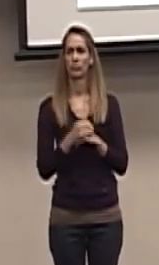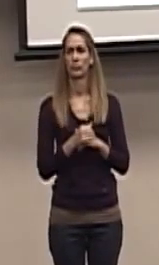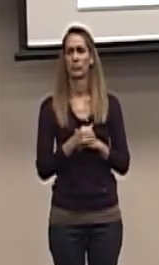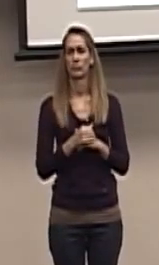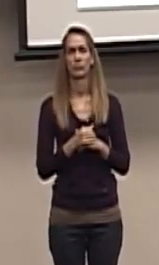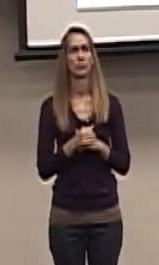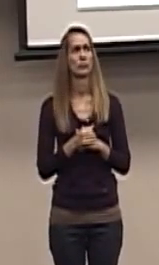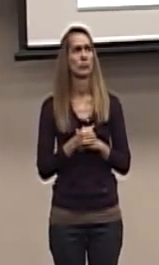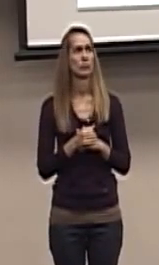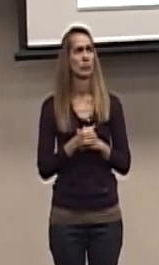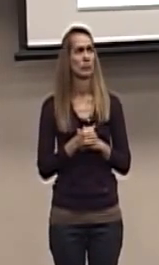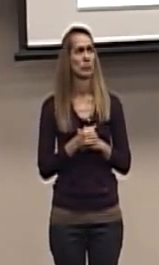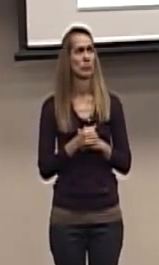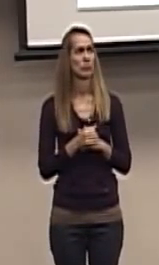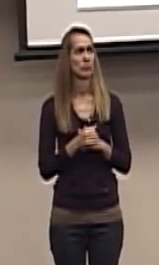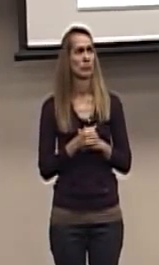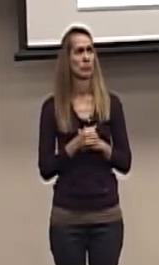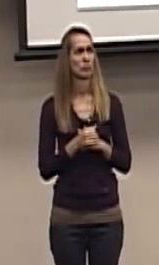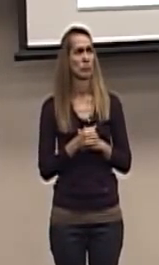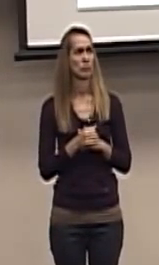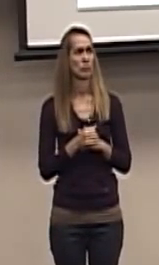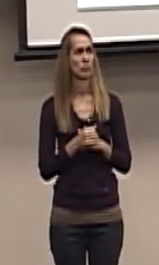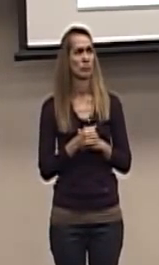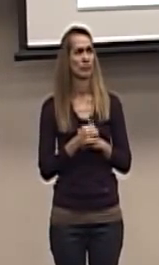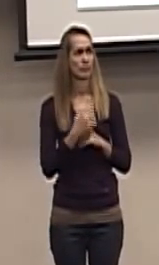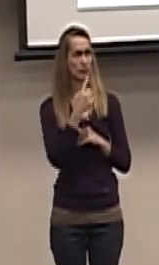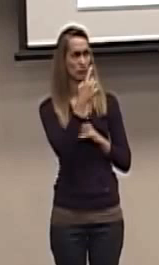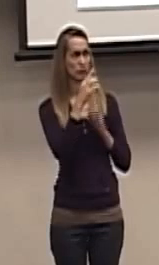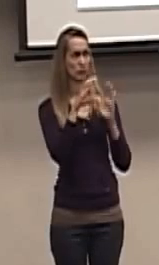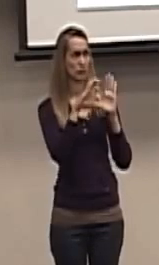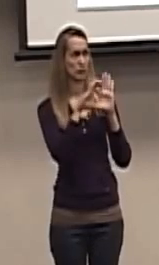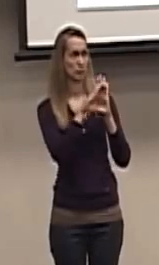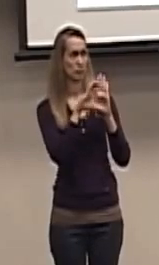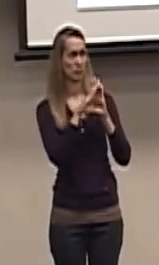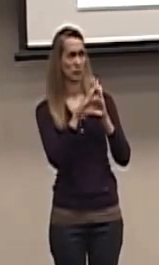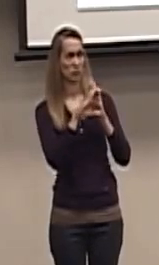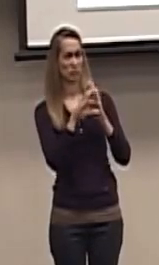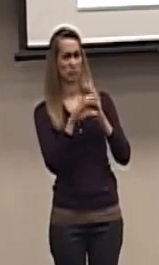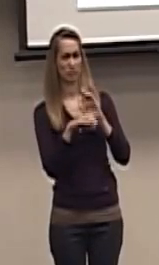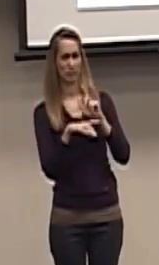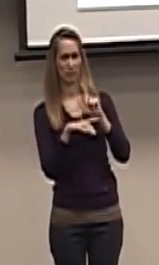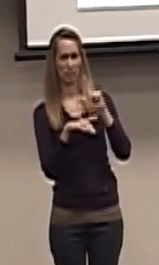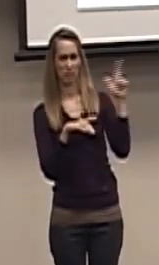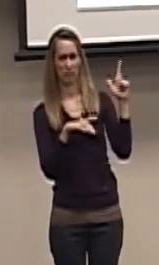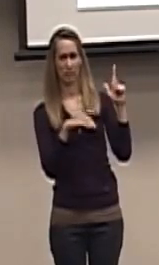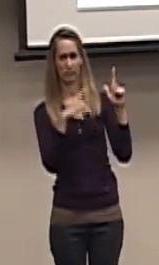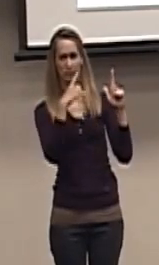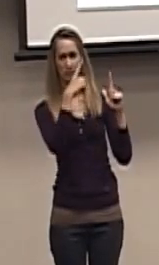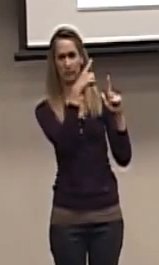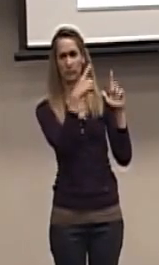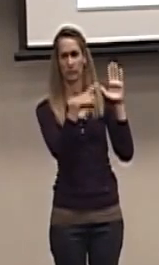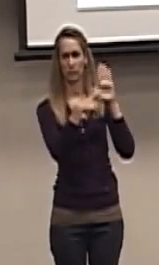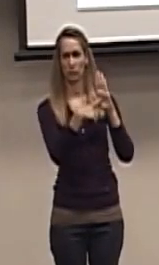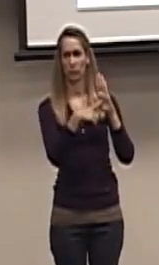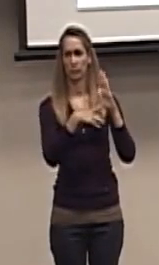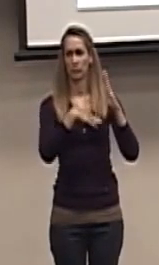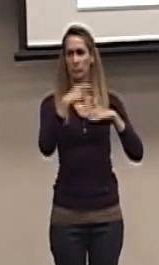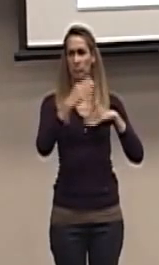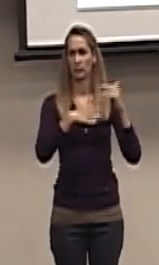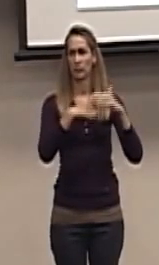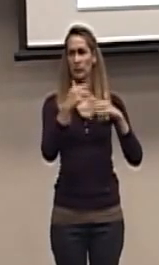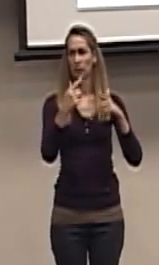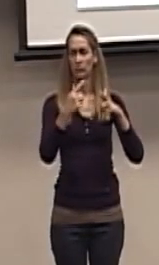we have these pictures showing on the left top, the construction, the initial construction of the first